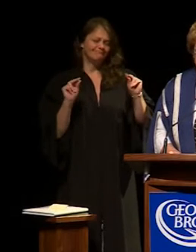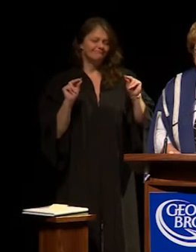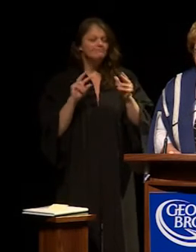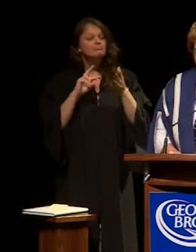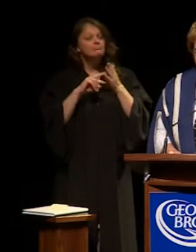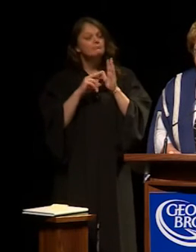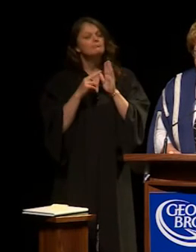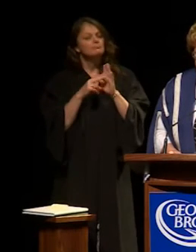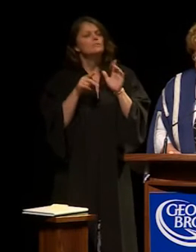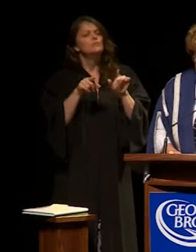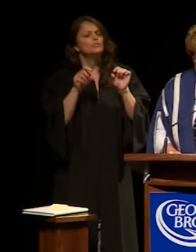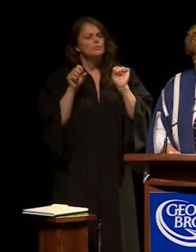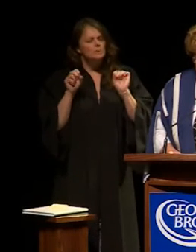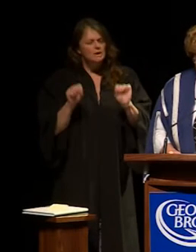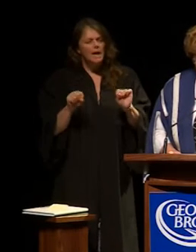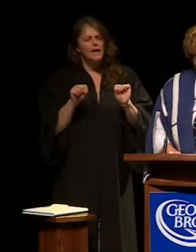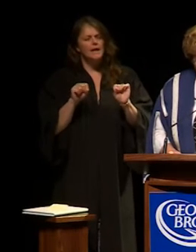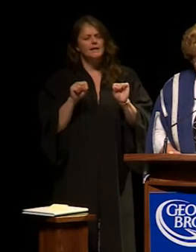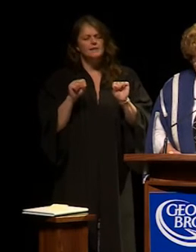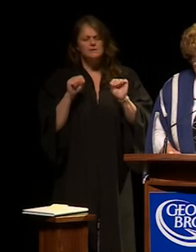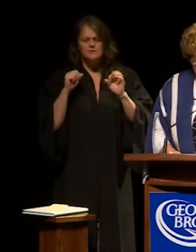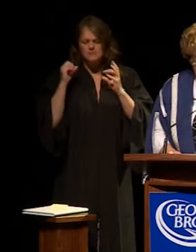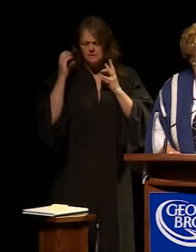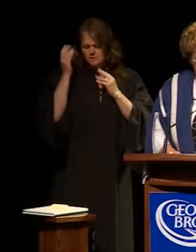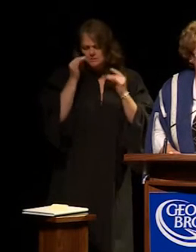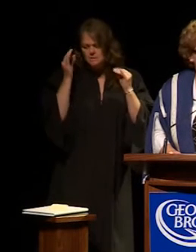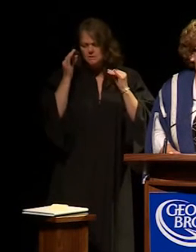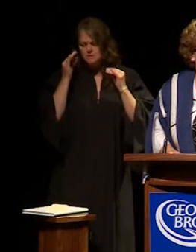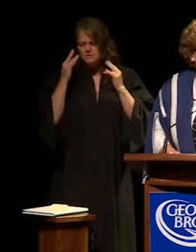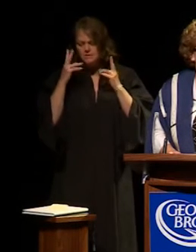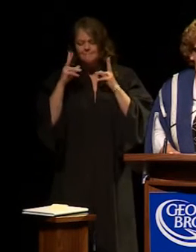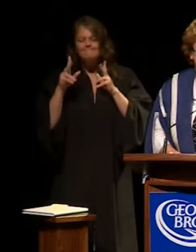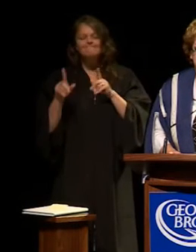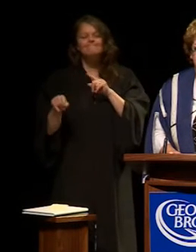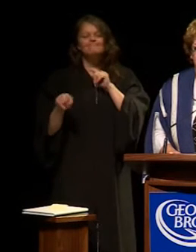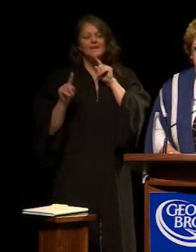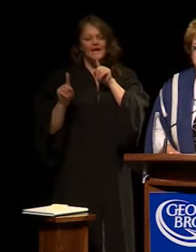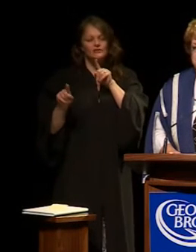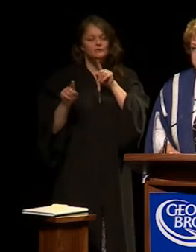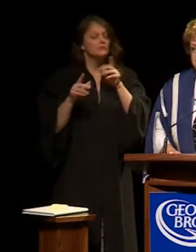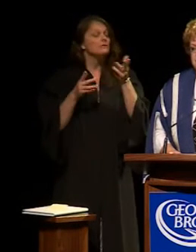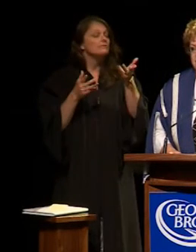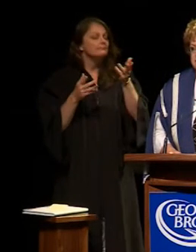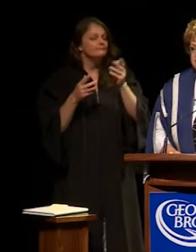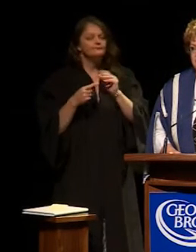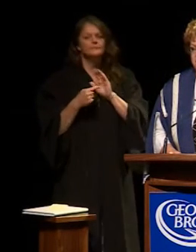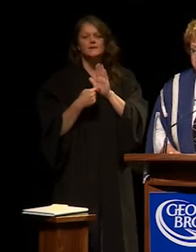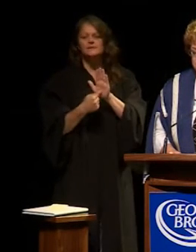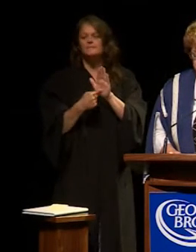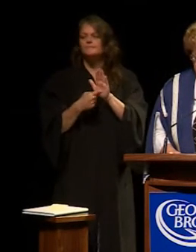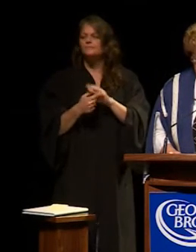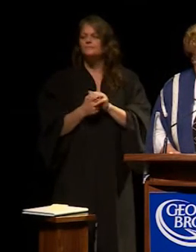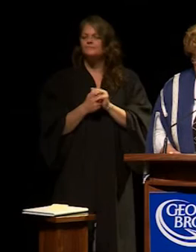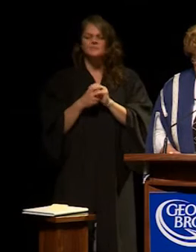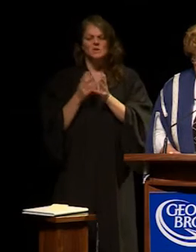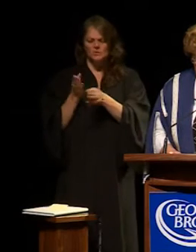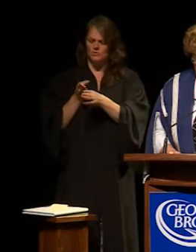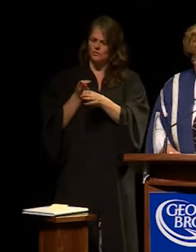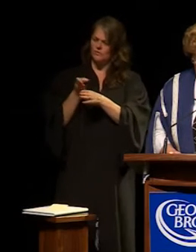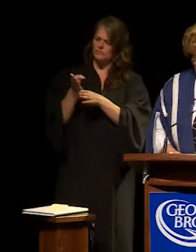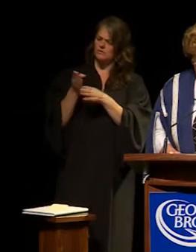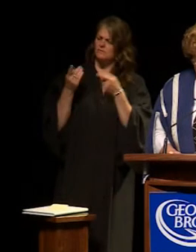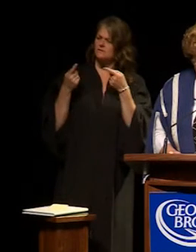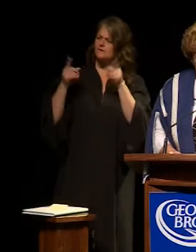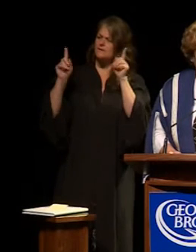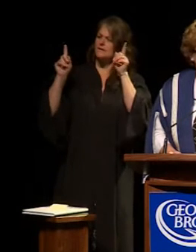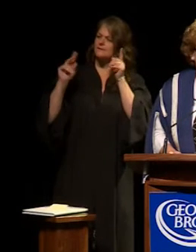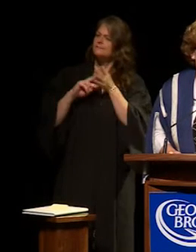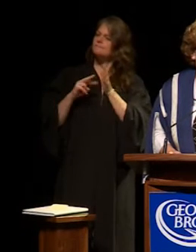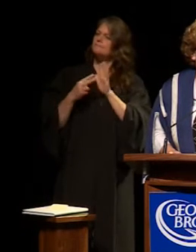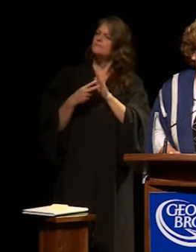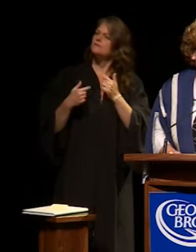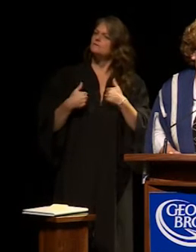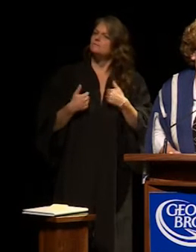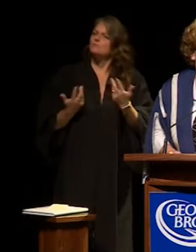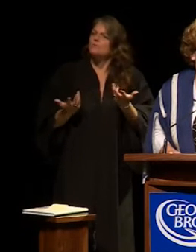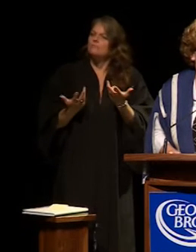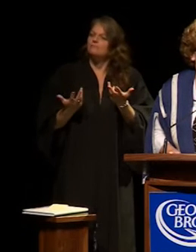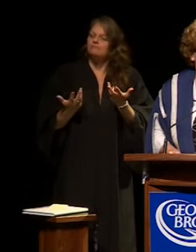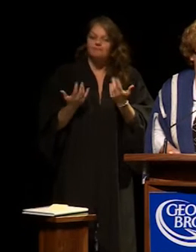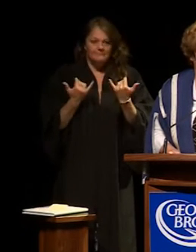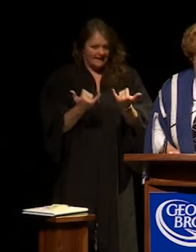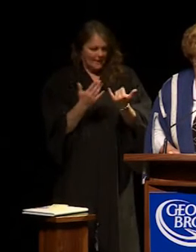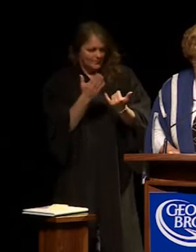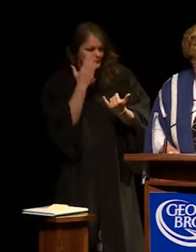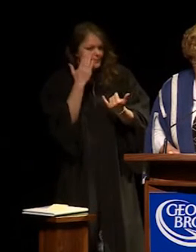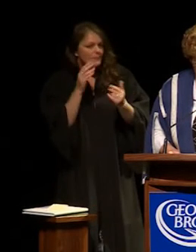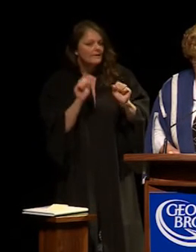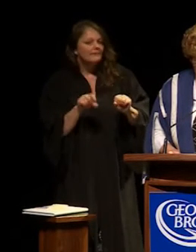deal with tough questions. Questions like, what does career success mean to me? And how will I know when